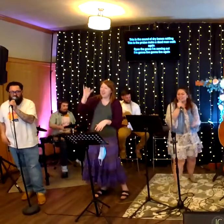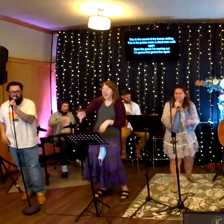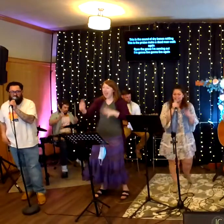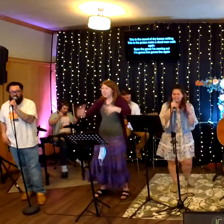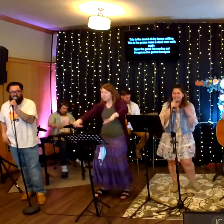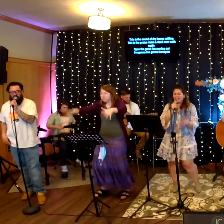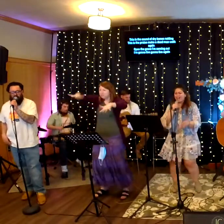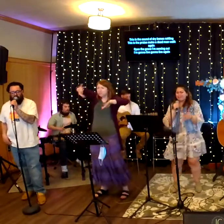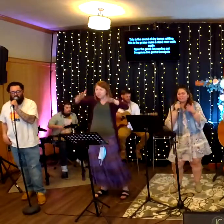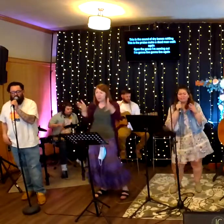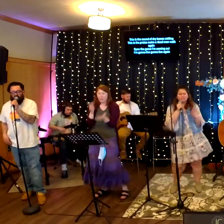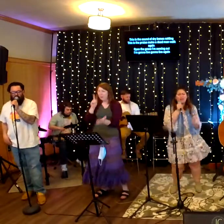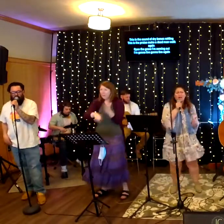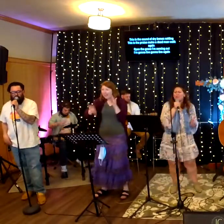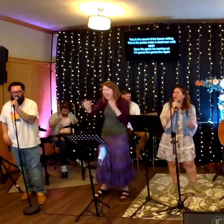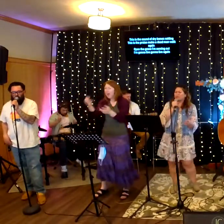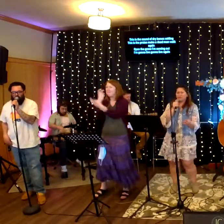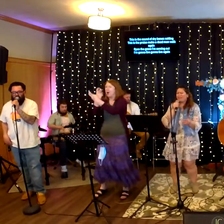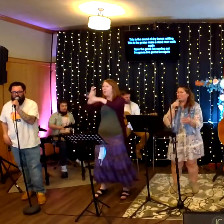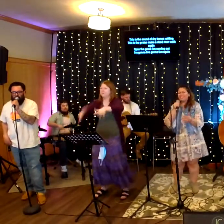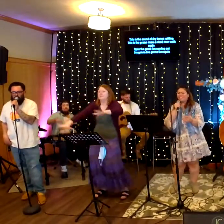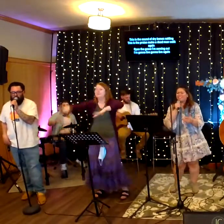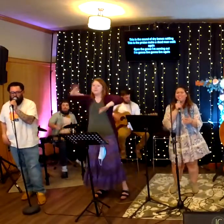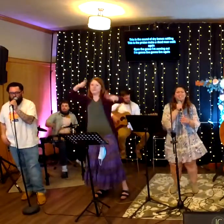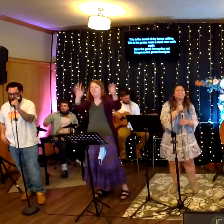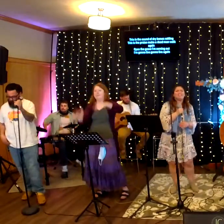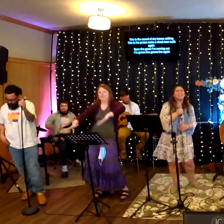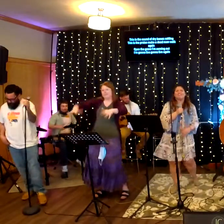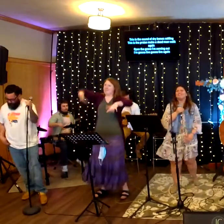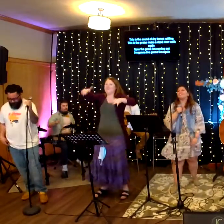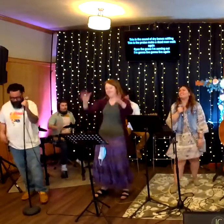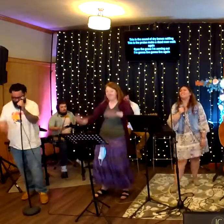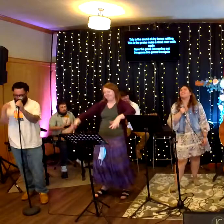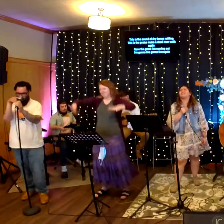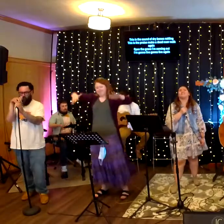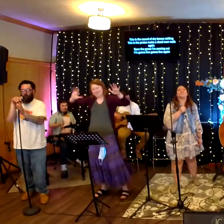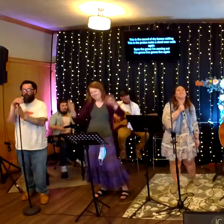this room. This is the sound of dry bones.